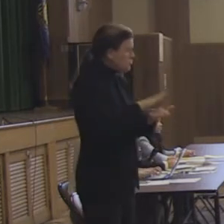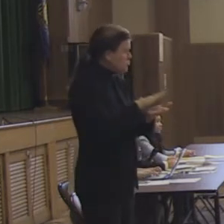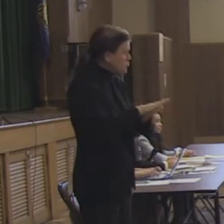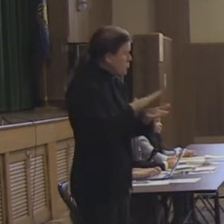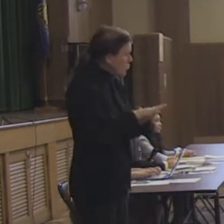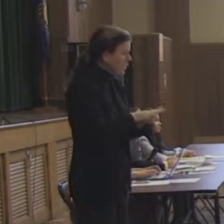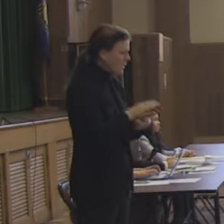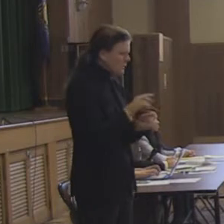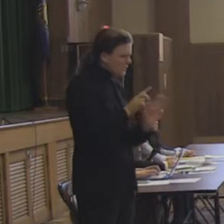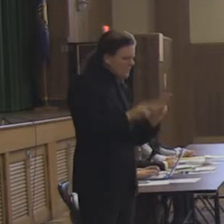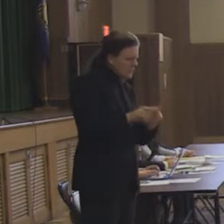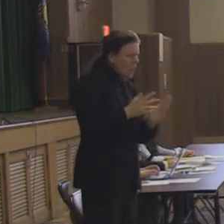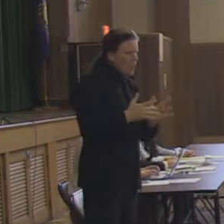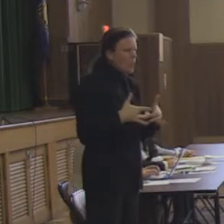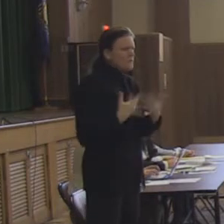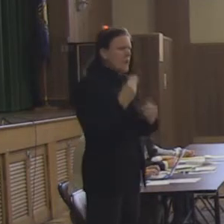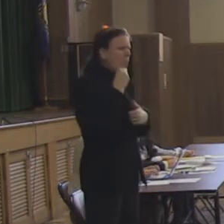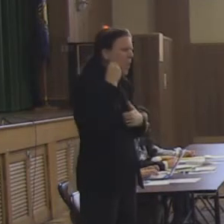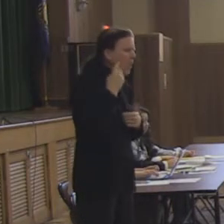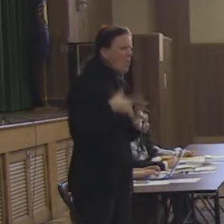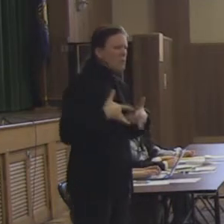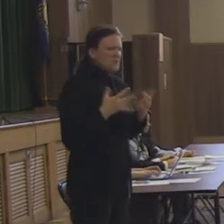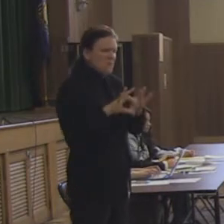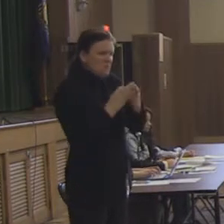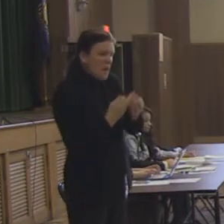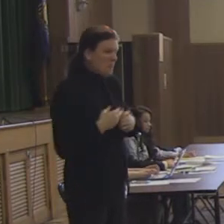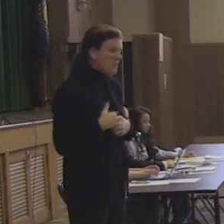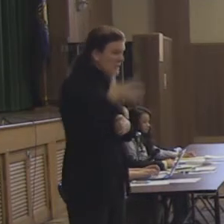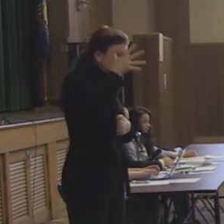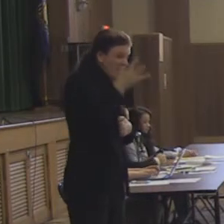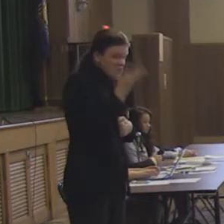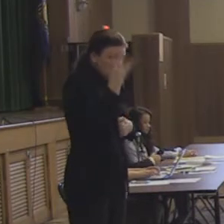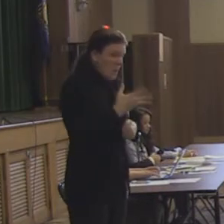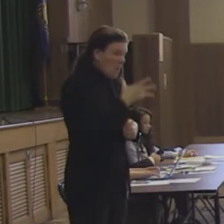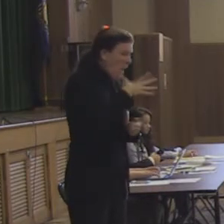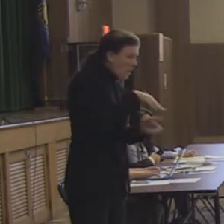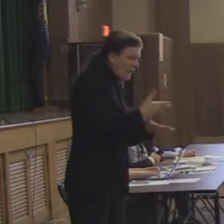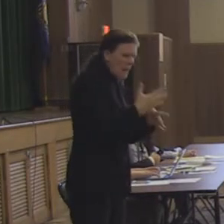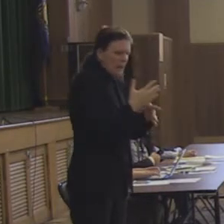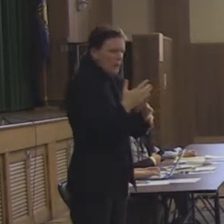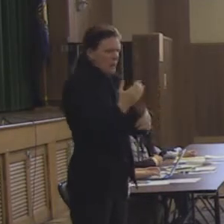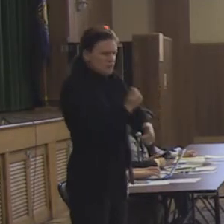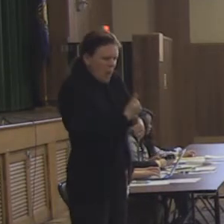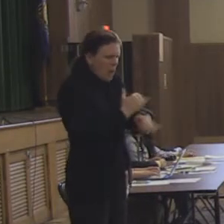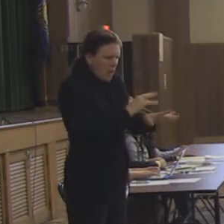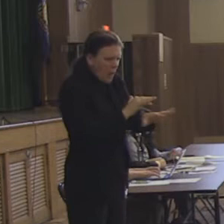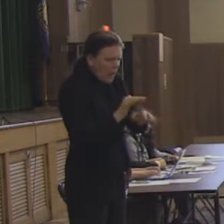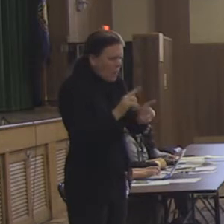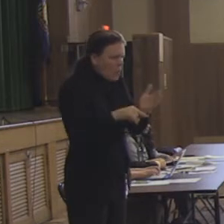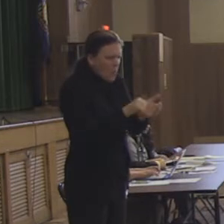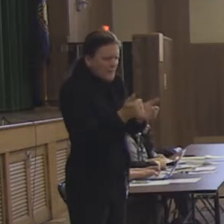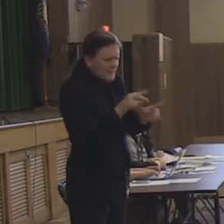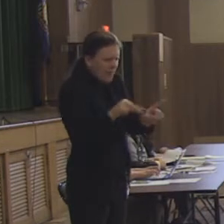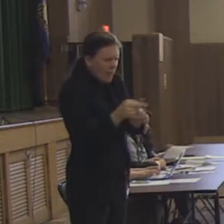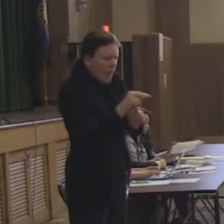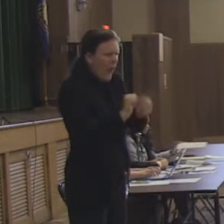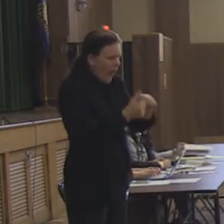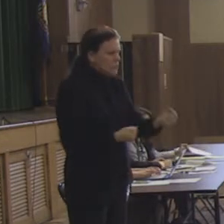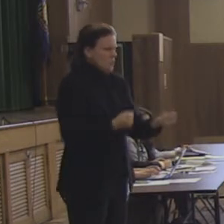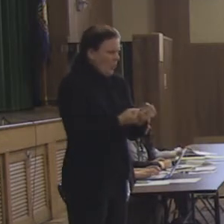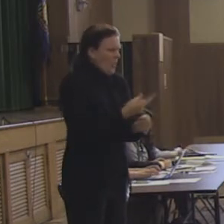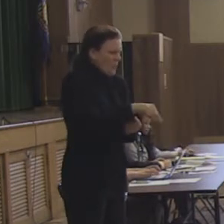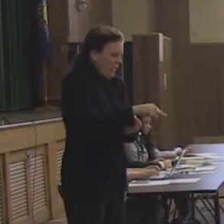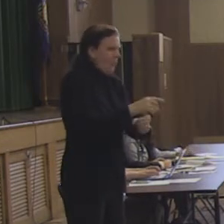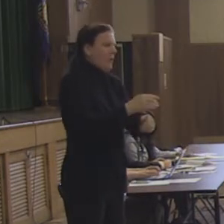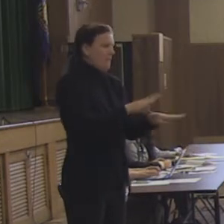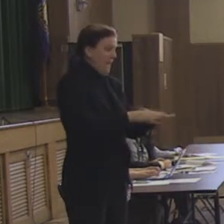look at their trauma. What's the trauma in their life? We need to look at self-regulation strategies. It would be better to be looking at what kind of supportive programs can we